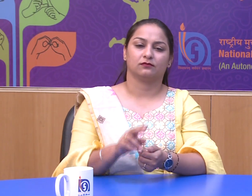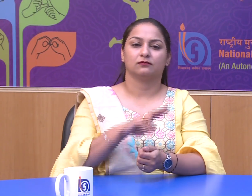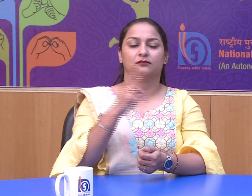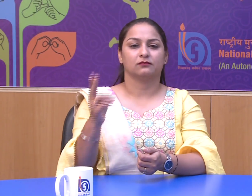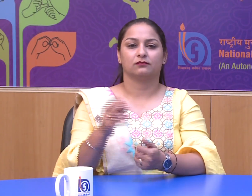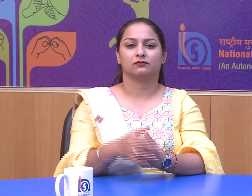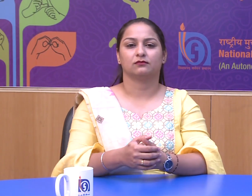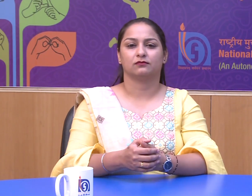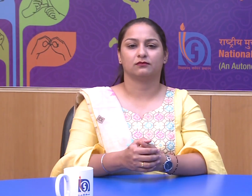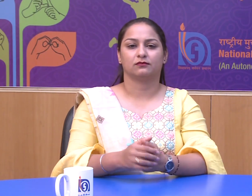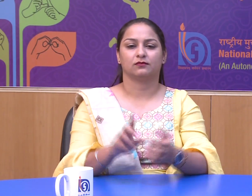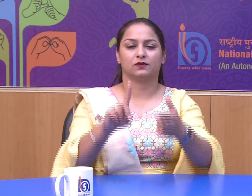Jaimal Patha,